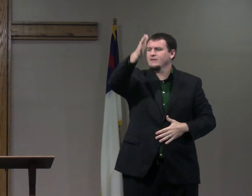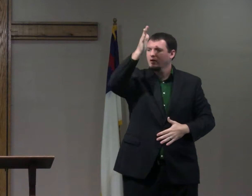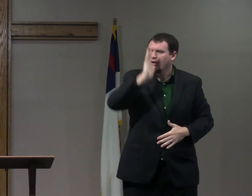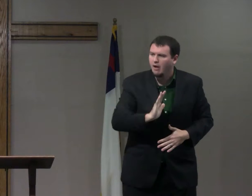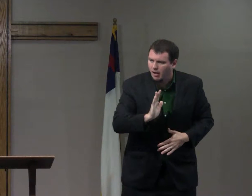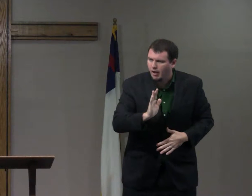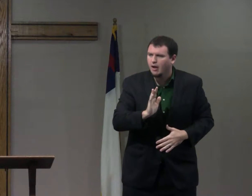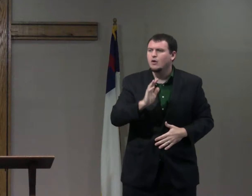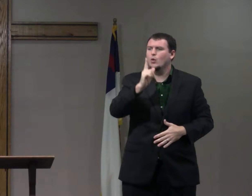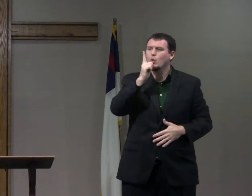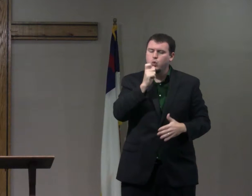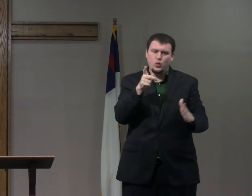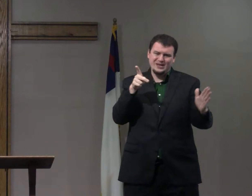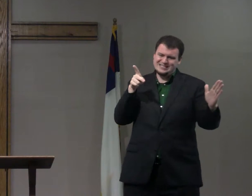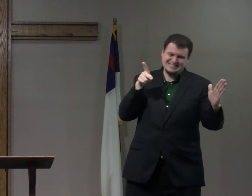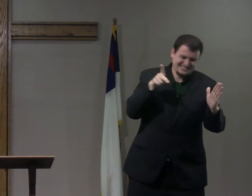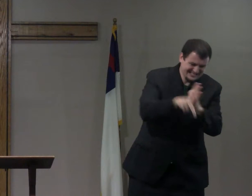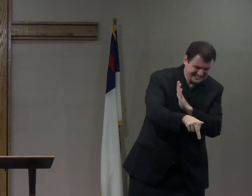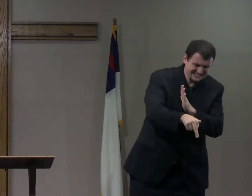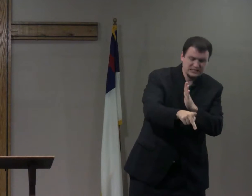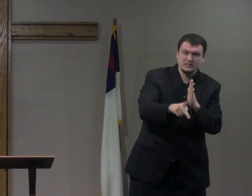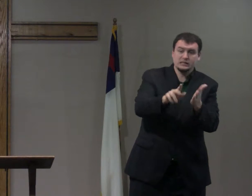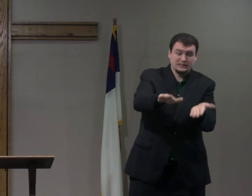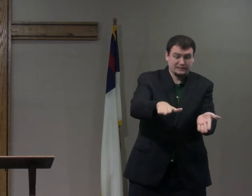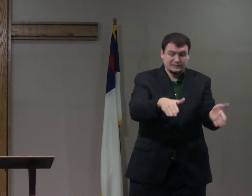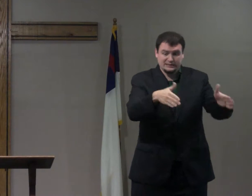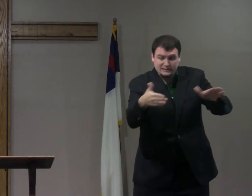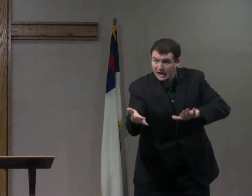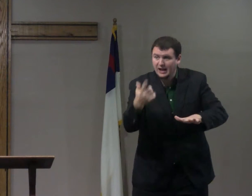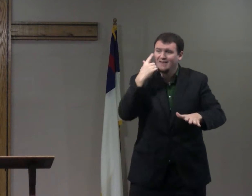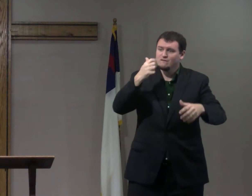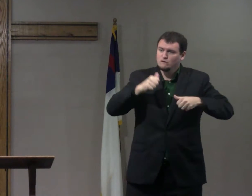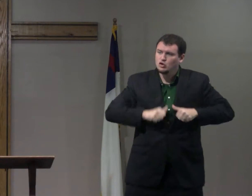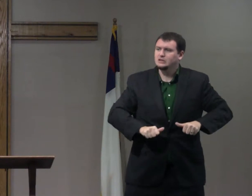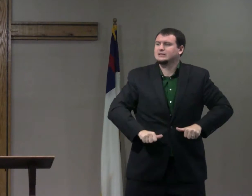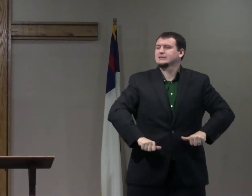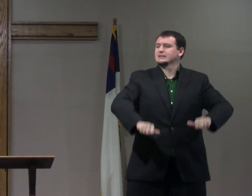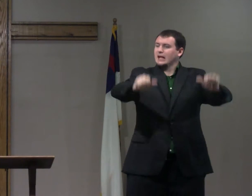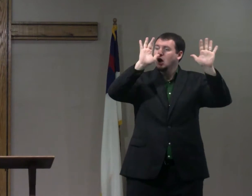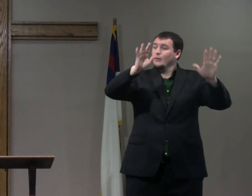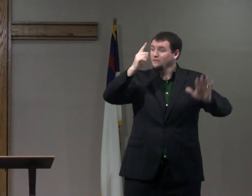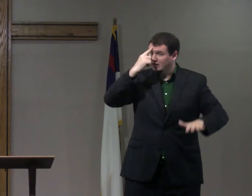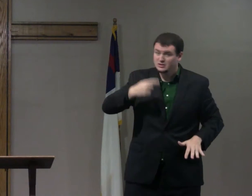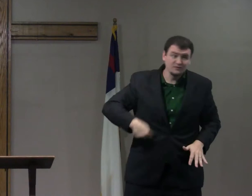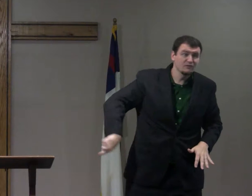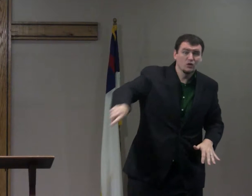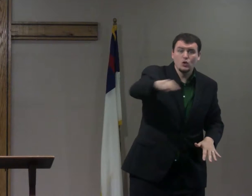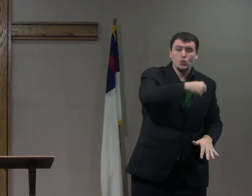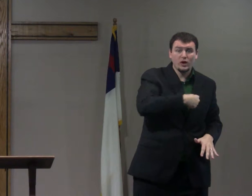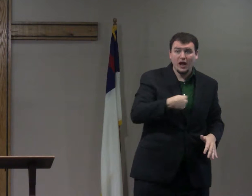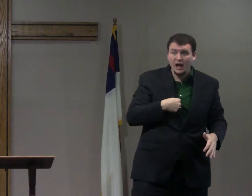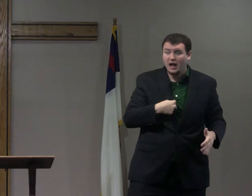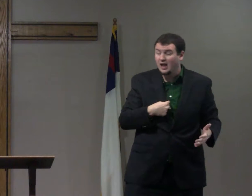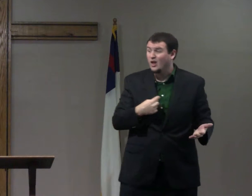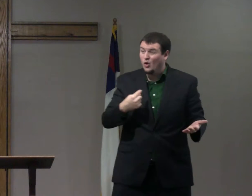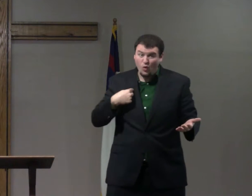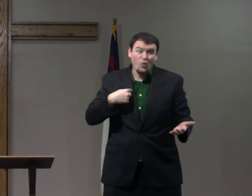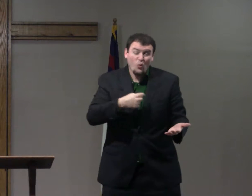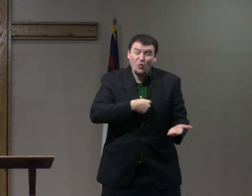And it says that Christ is the Lamb of God who was killed as a sacrifice for you